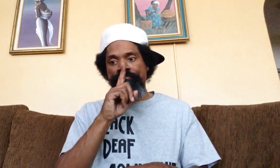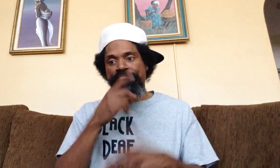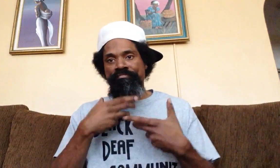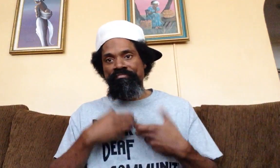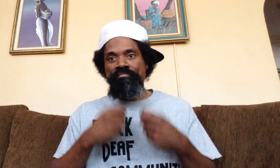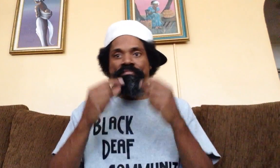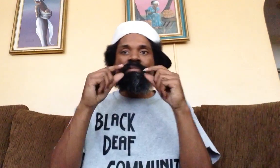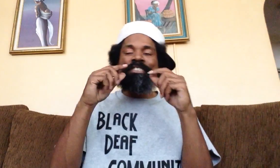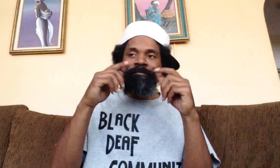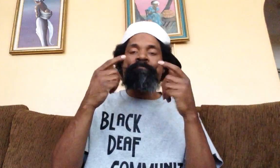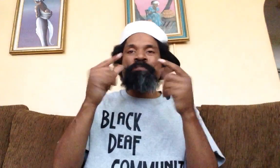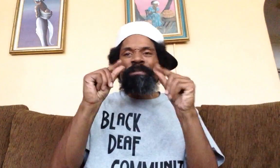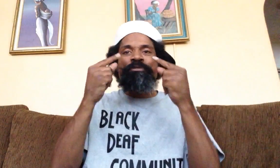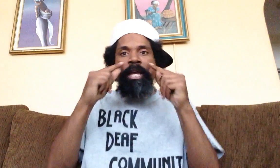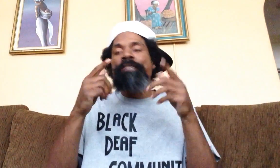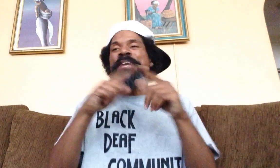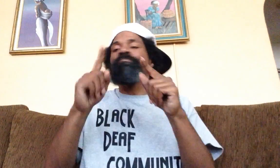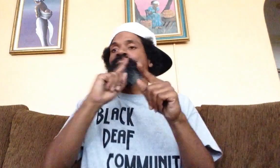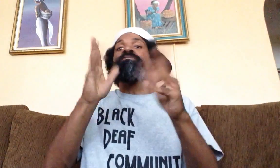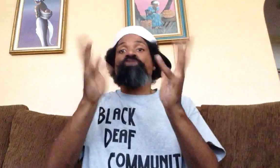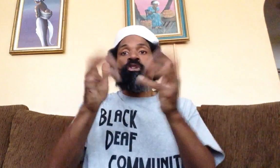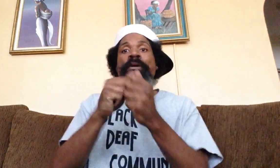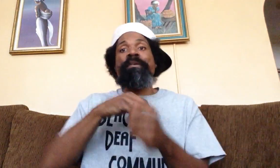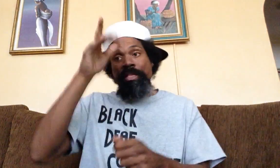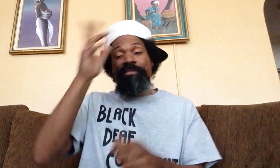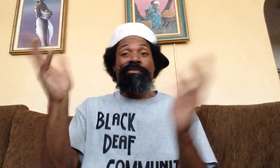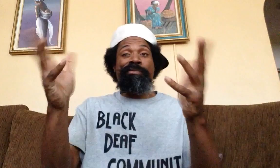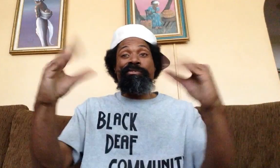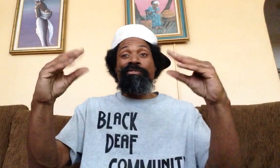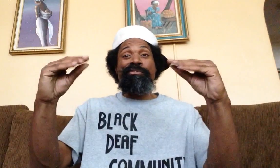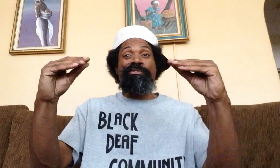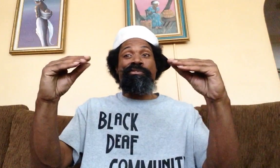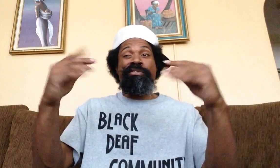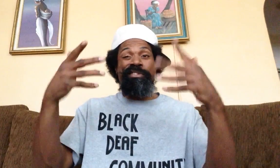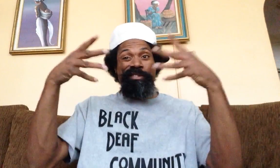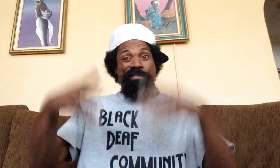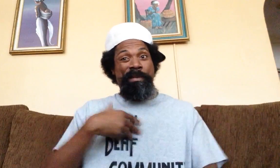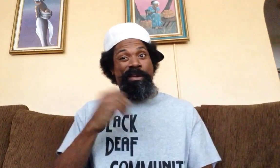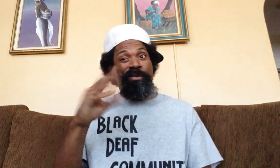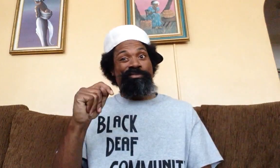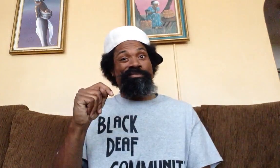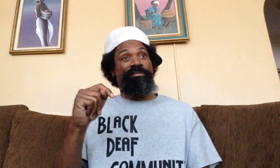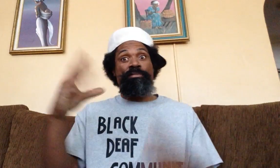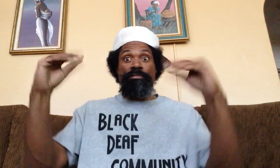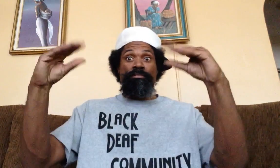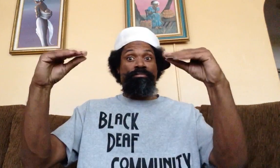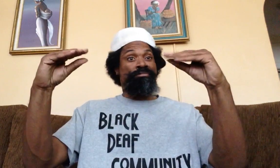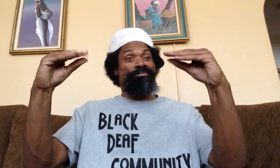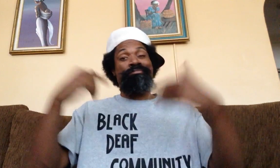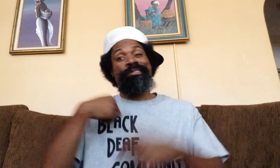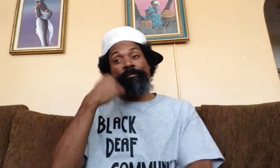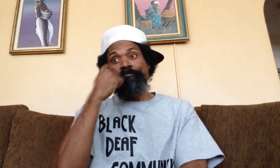See, we never like them, and look, when they don't win, look how they behave. The Pistons' reputation